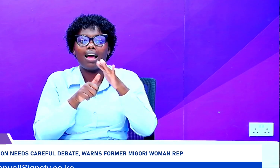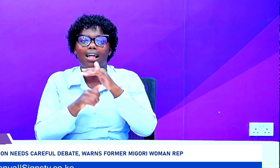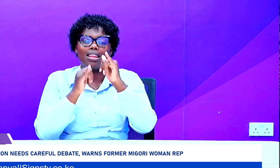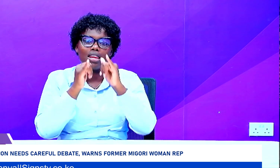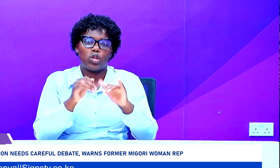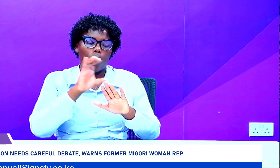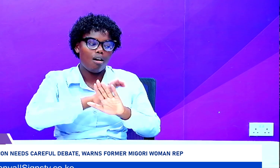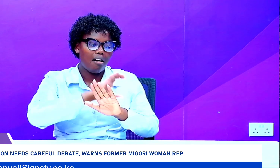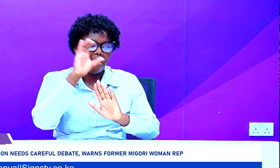new curriculum.